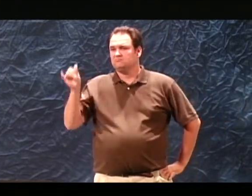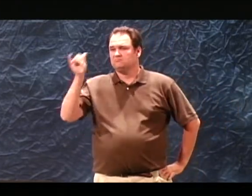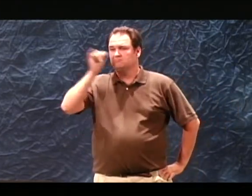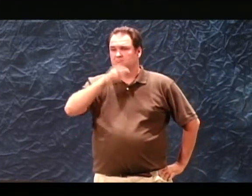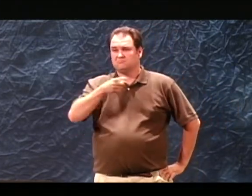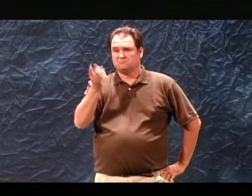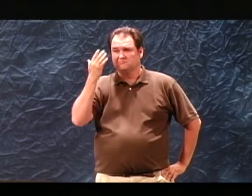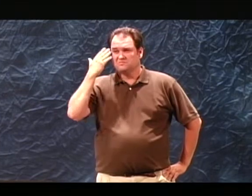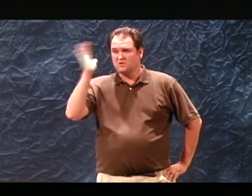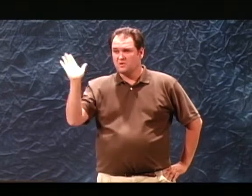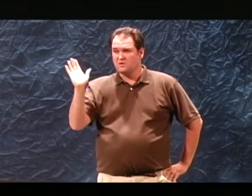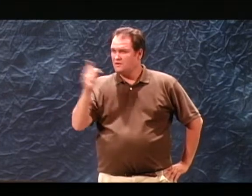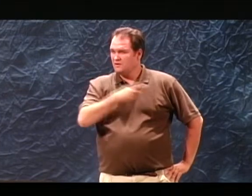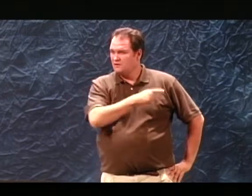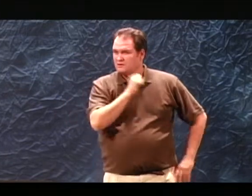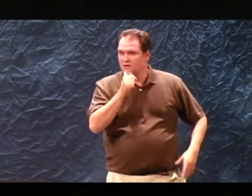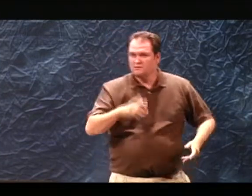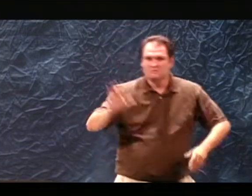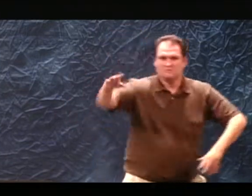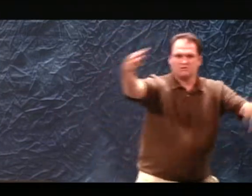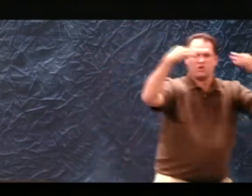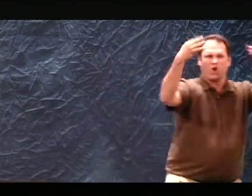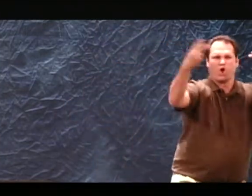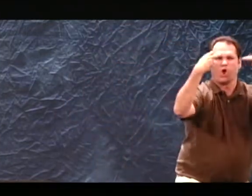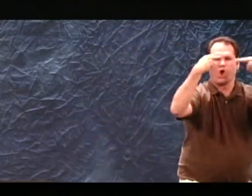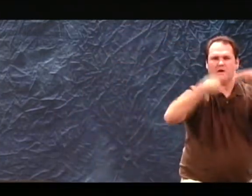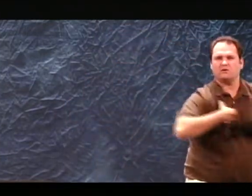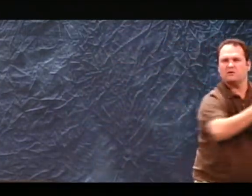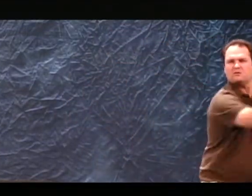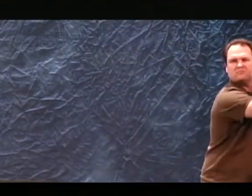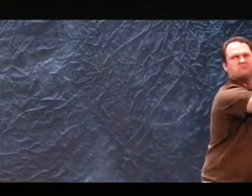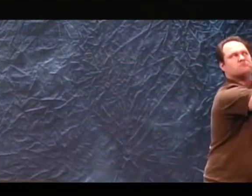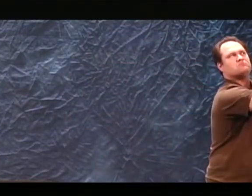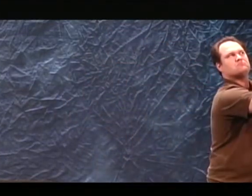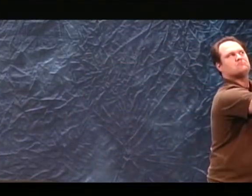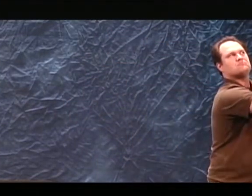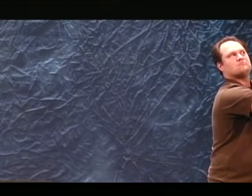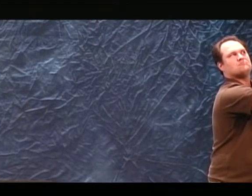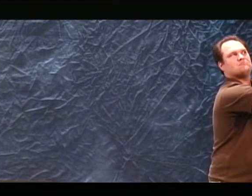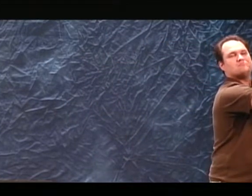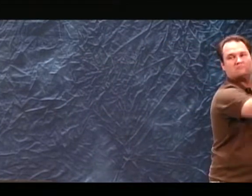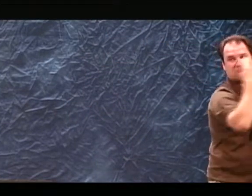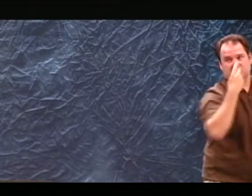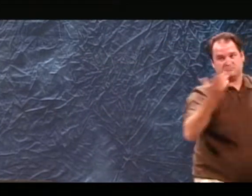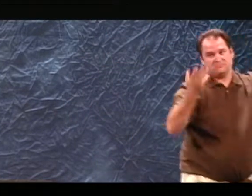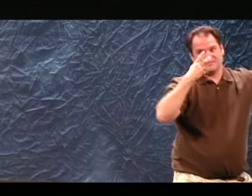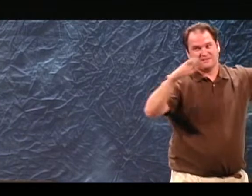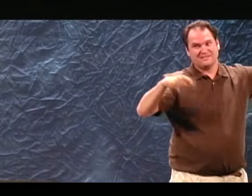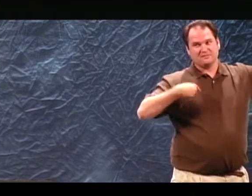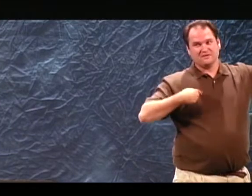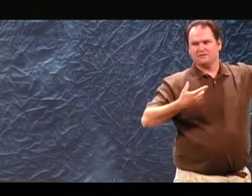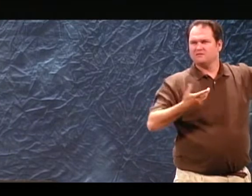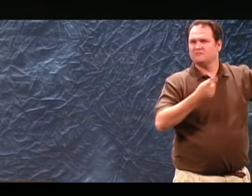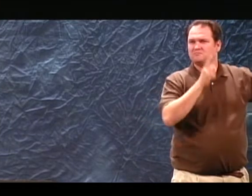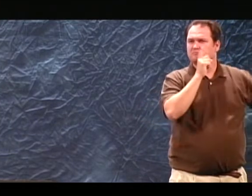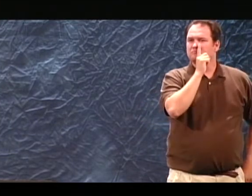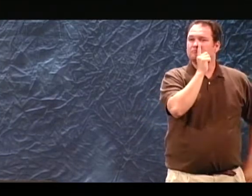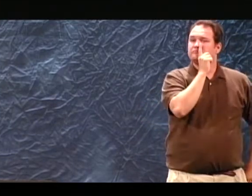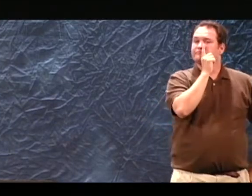we often see people that we think aren't doing anything in the church could be that they are privately